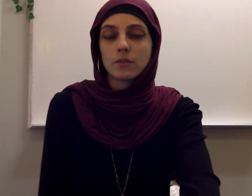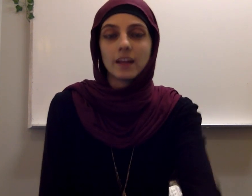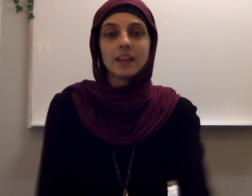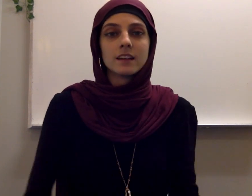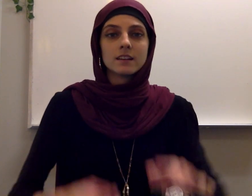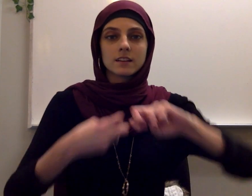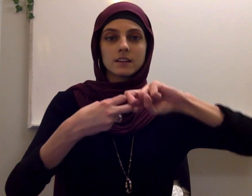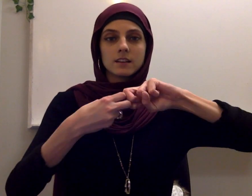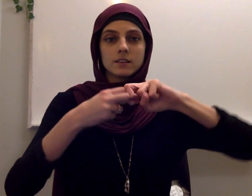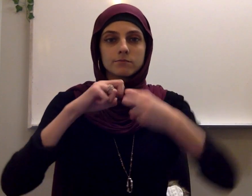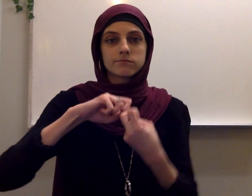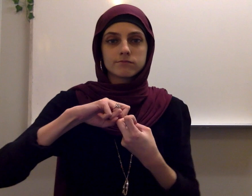Sprain.